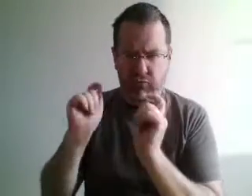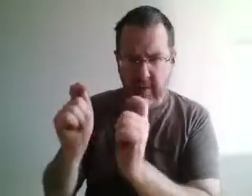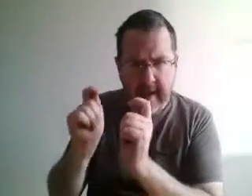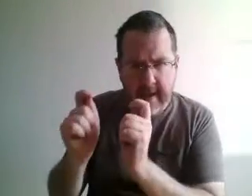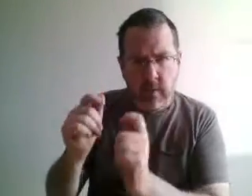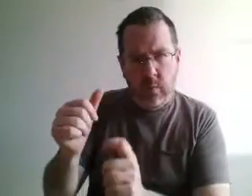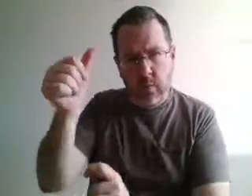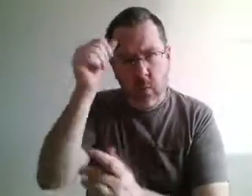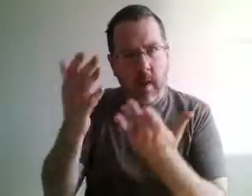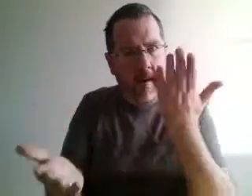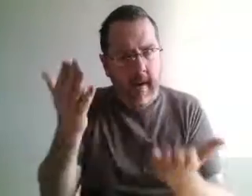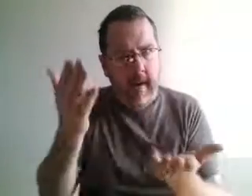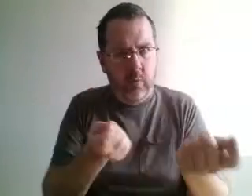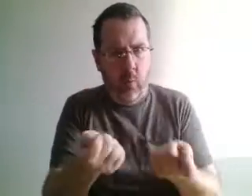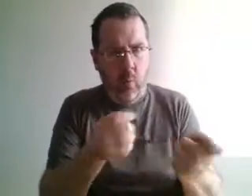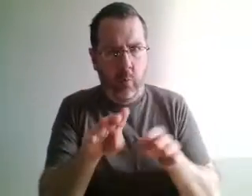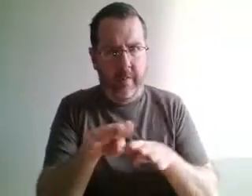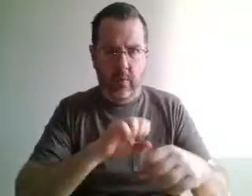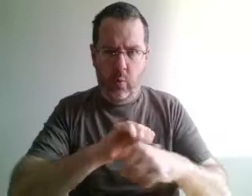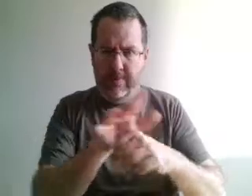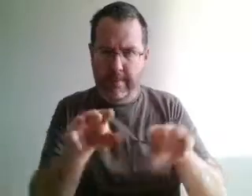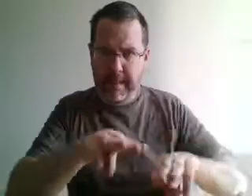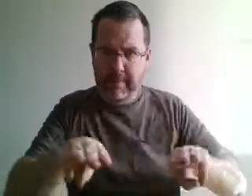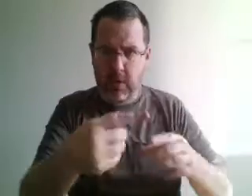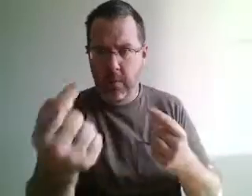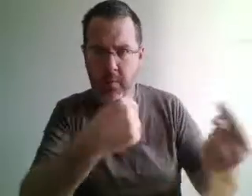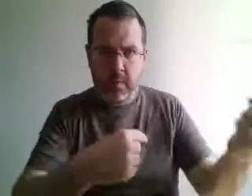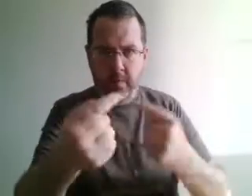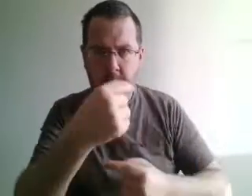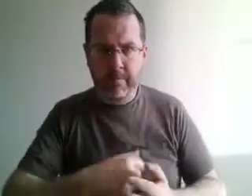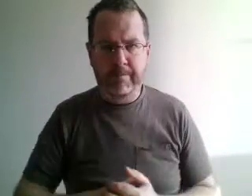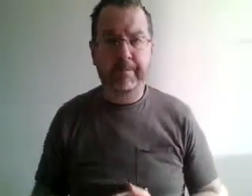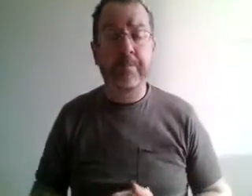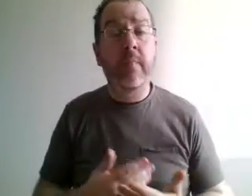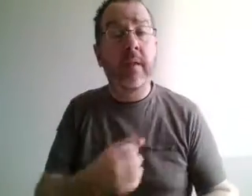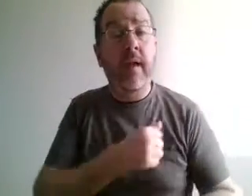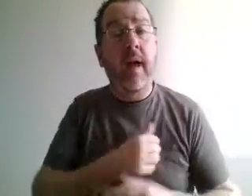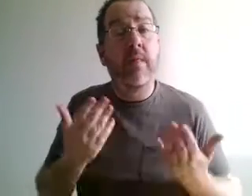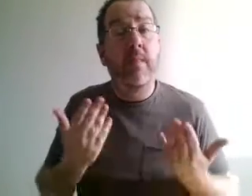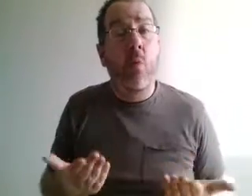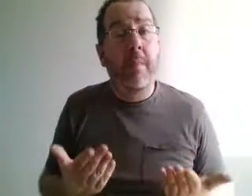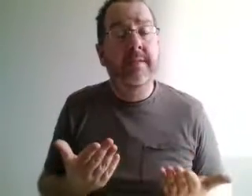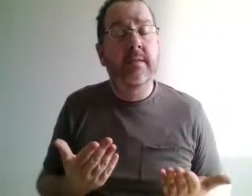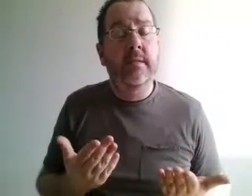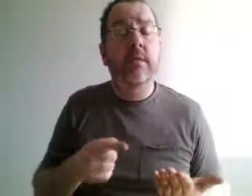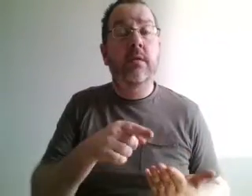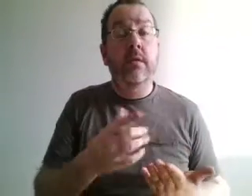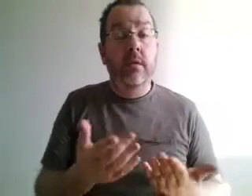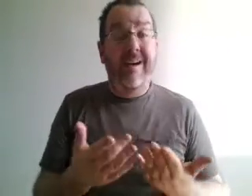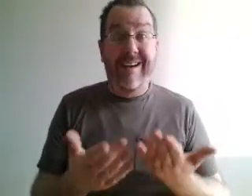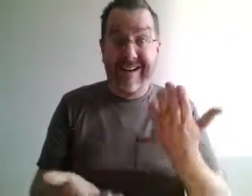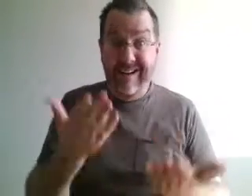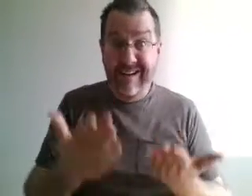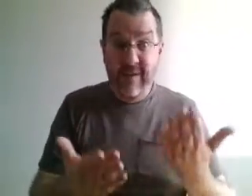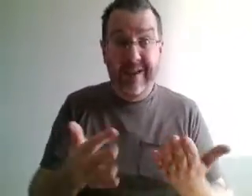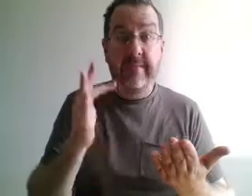the event that happens. At the moment, the way a patient is treated within hospital is